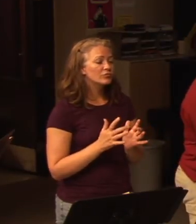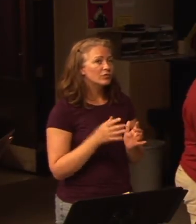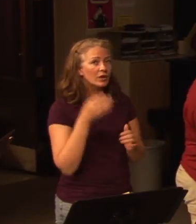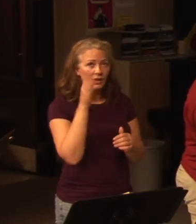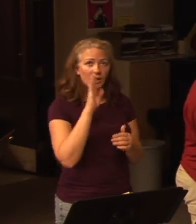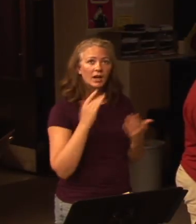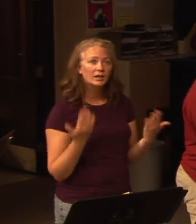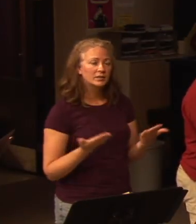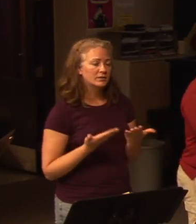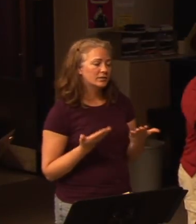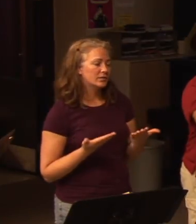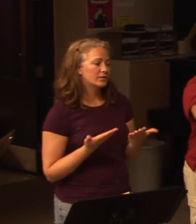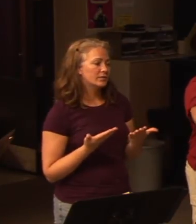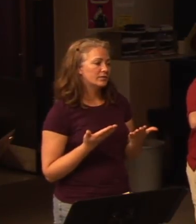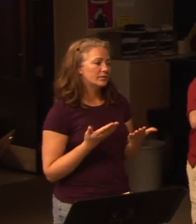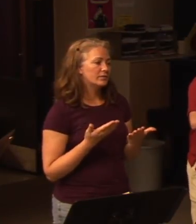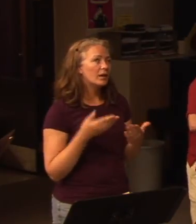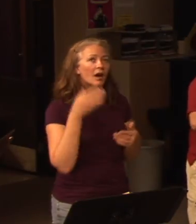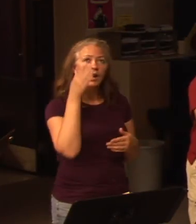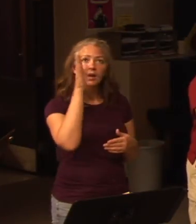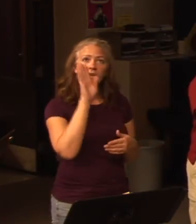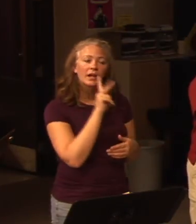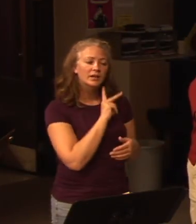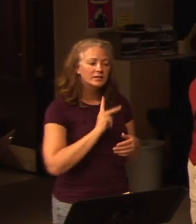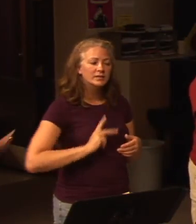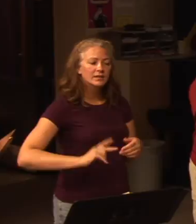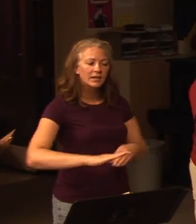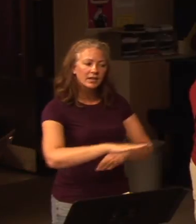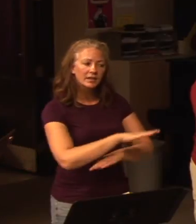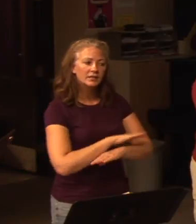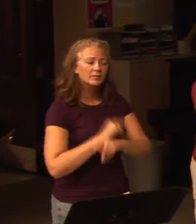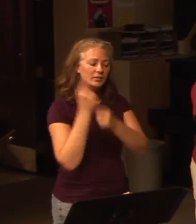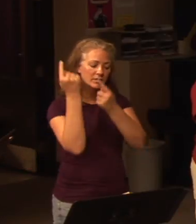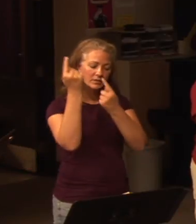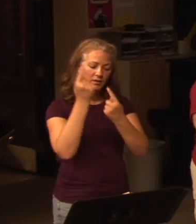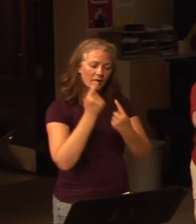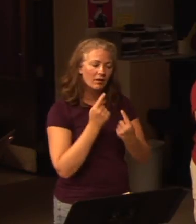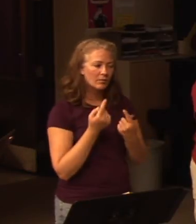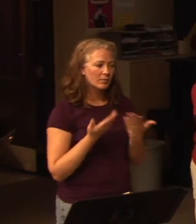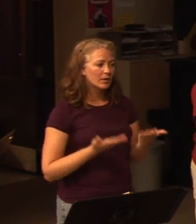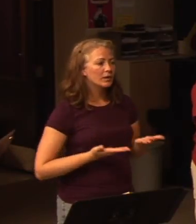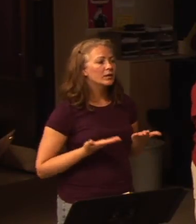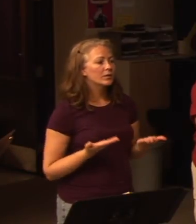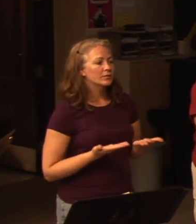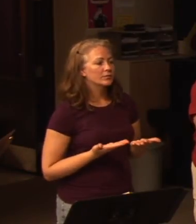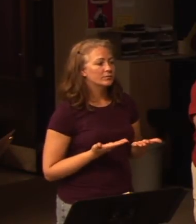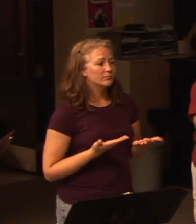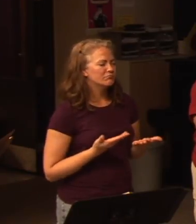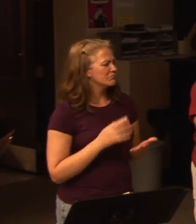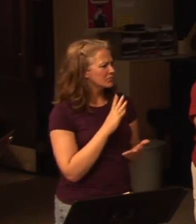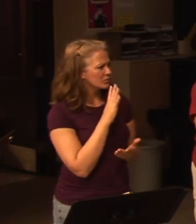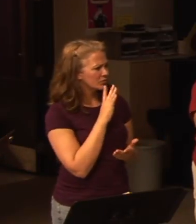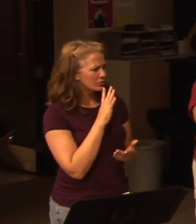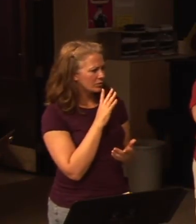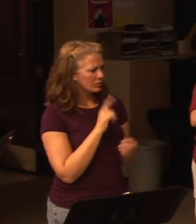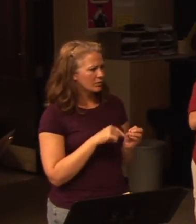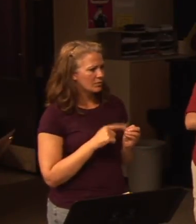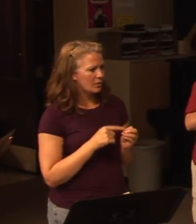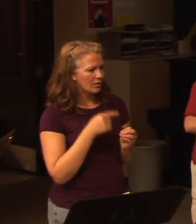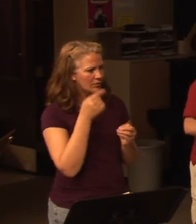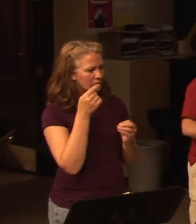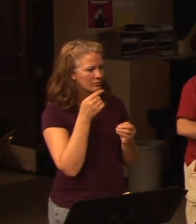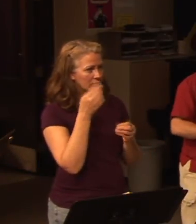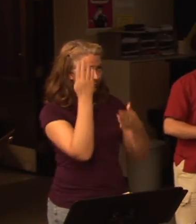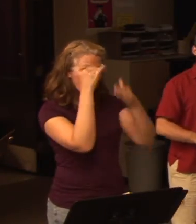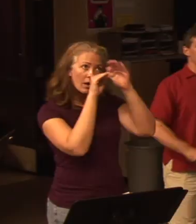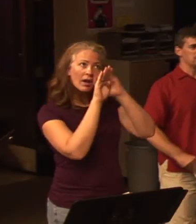God's kingdom. That God's kingdom has come here. Is he talking about heaven and the hereafter? He said, right here